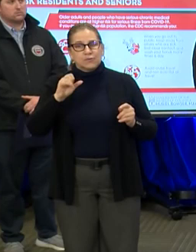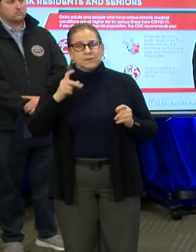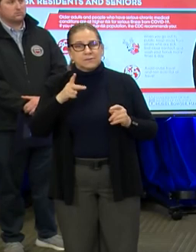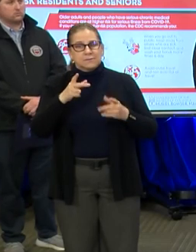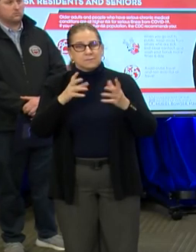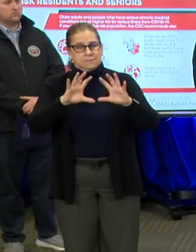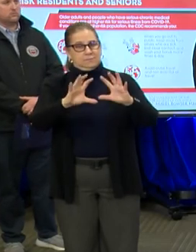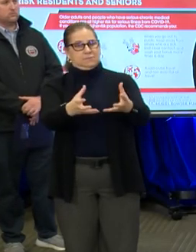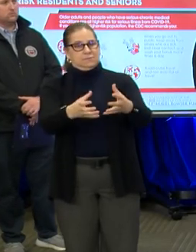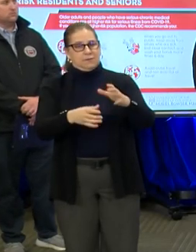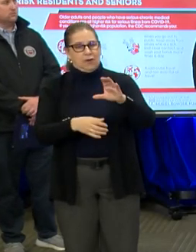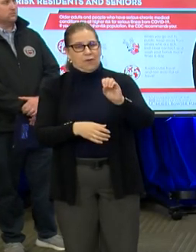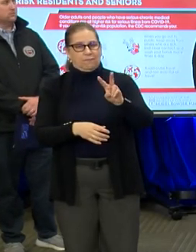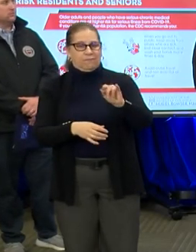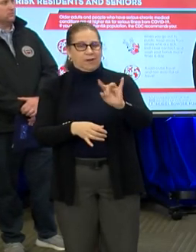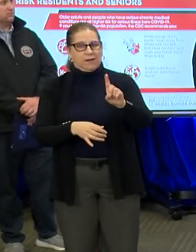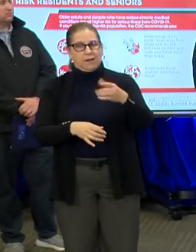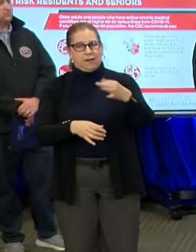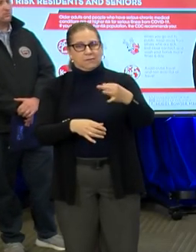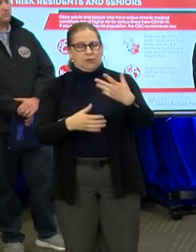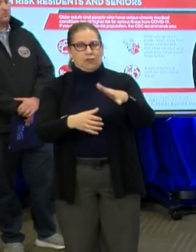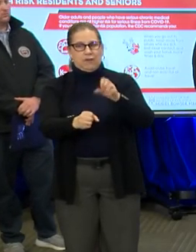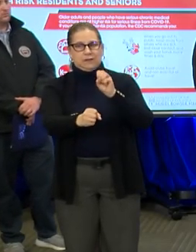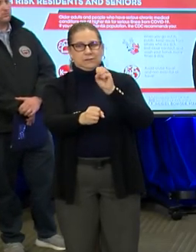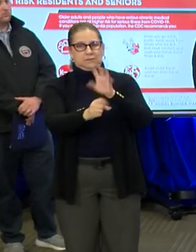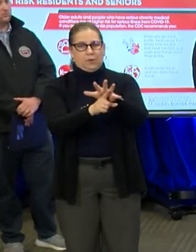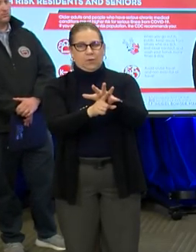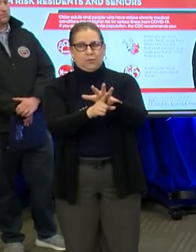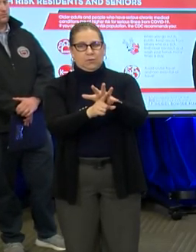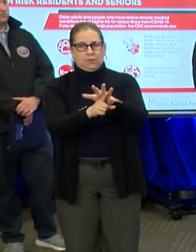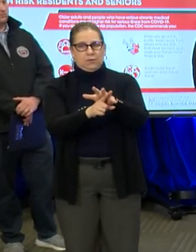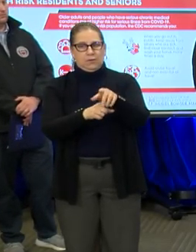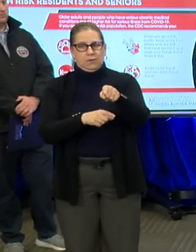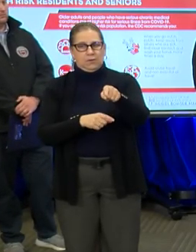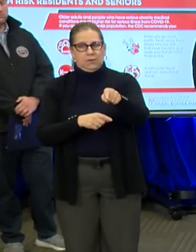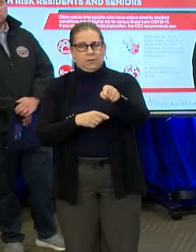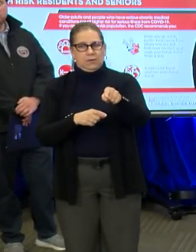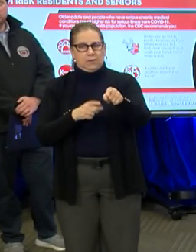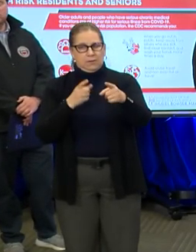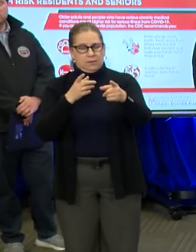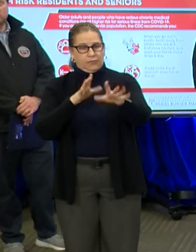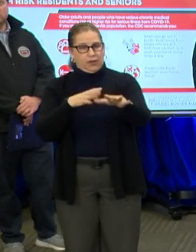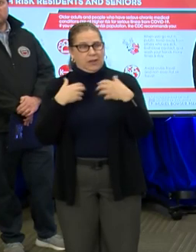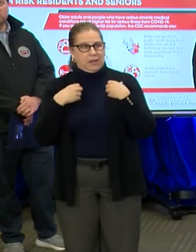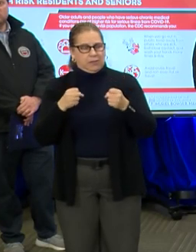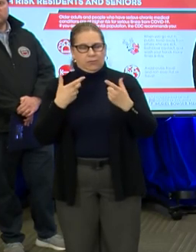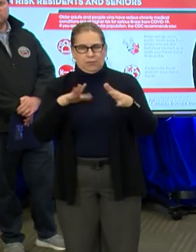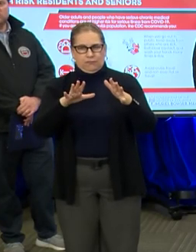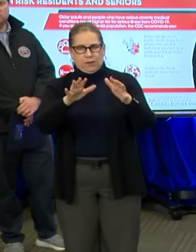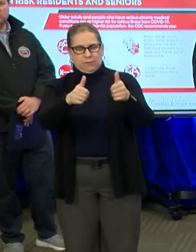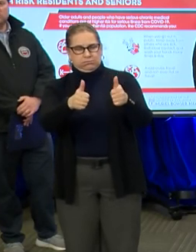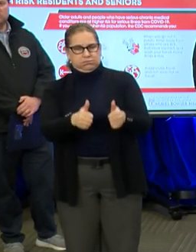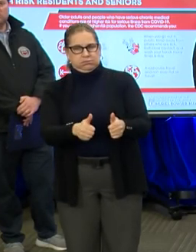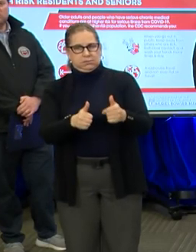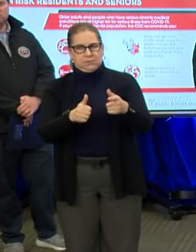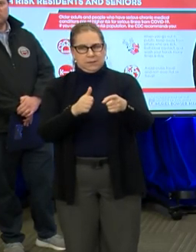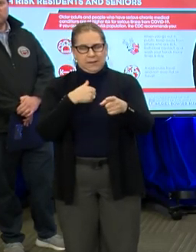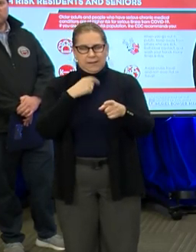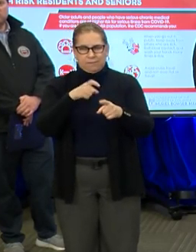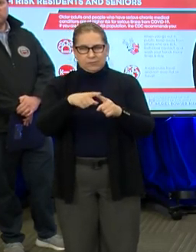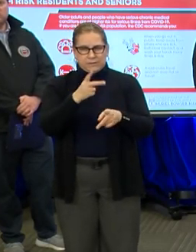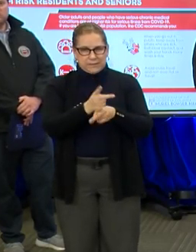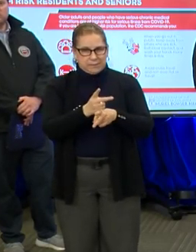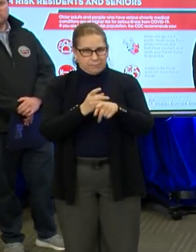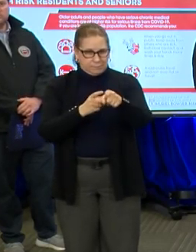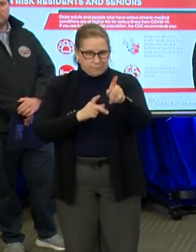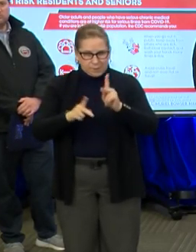could compromise their health if they are otherwise in a healthcare setting safe. So those are things that we need to keep foremost in our mind, that if we have individuals